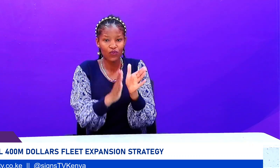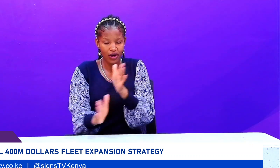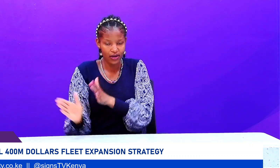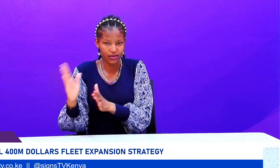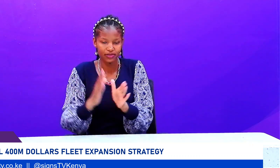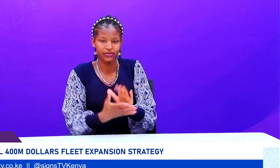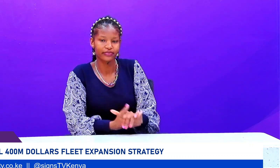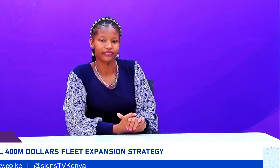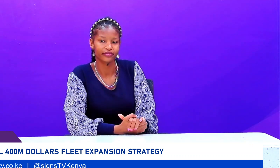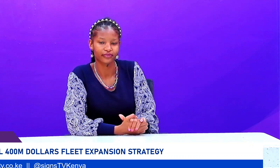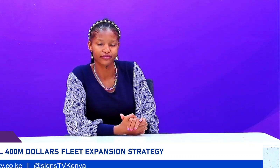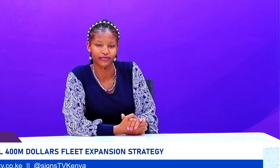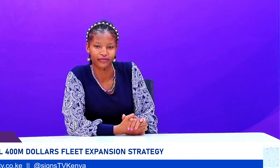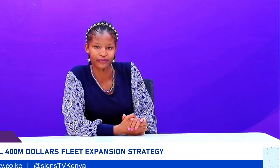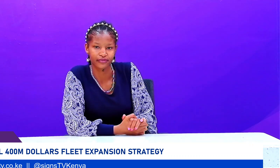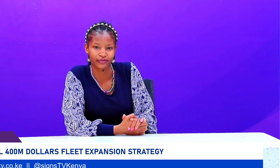designs of their aircrafts.